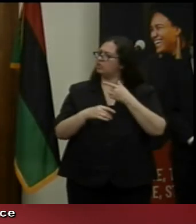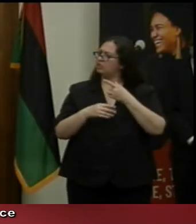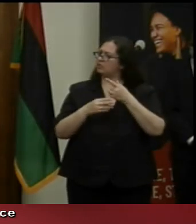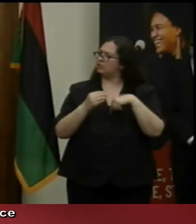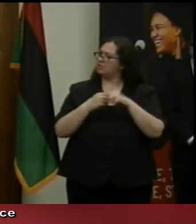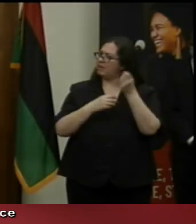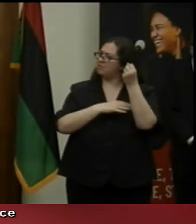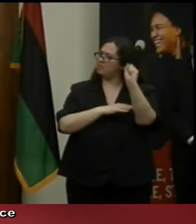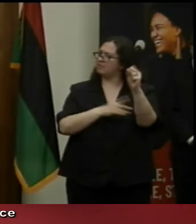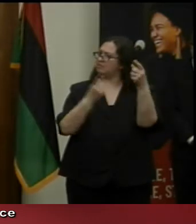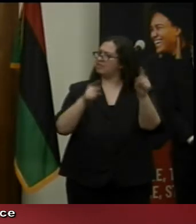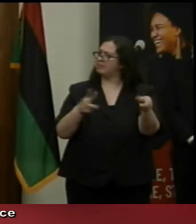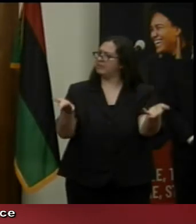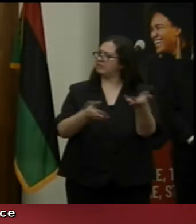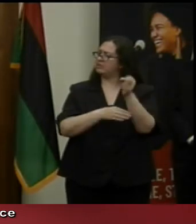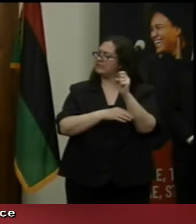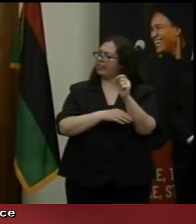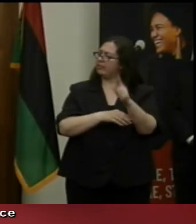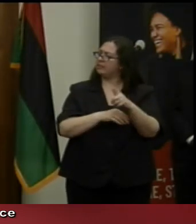happening here in St. Louis City?